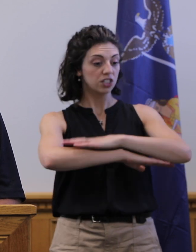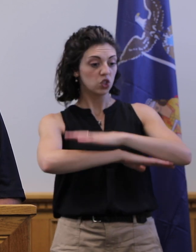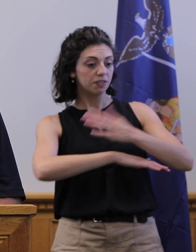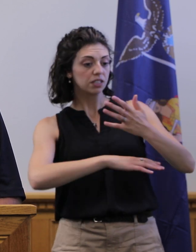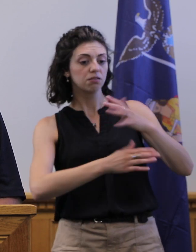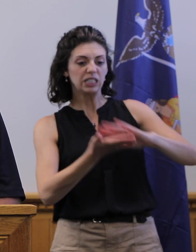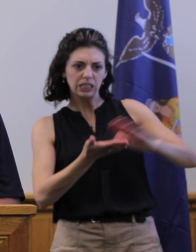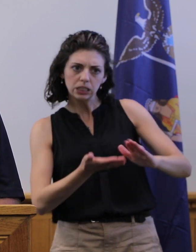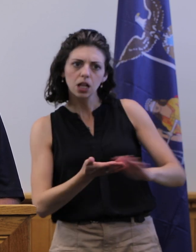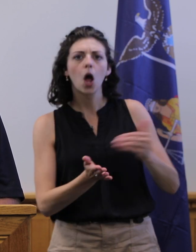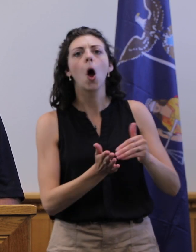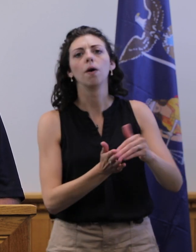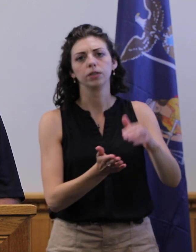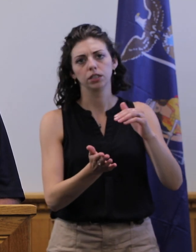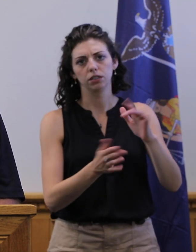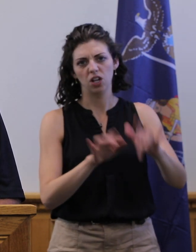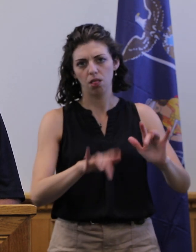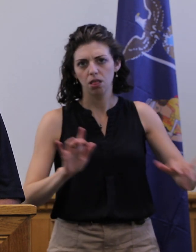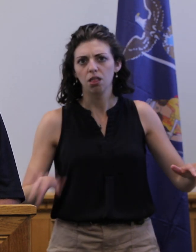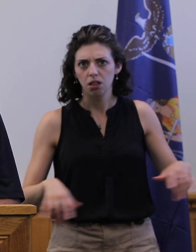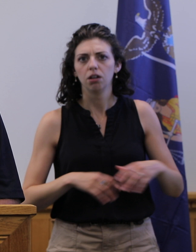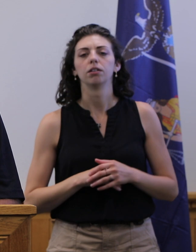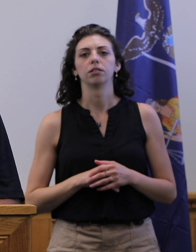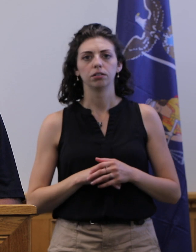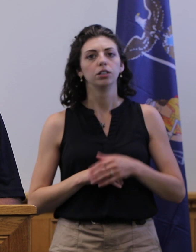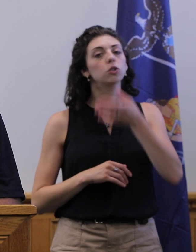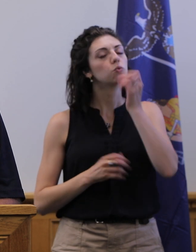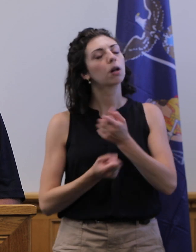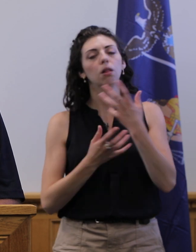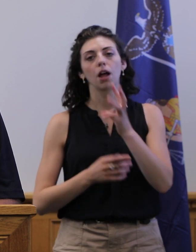objects. Stay safe and drink plenty of water in this hot weather.